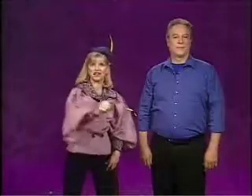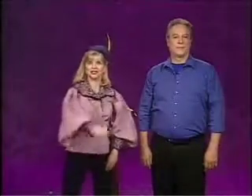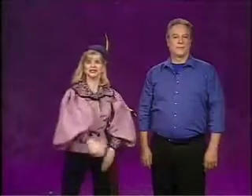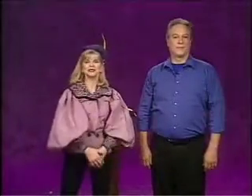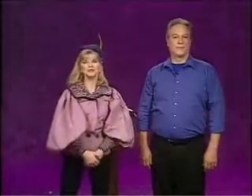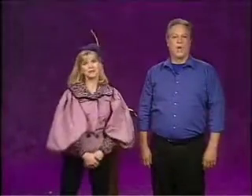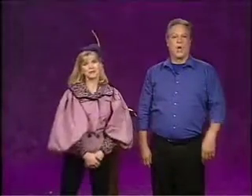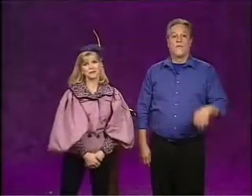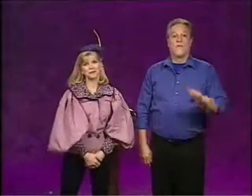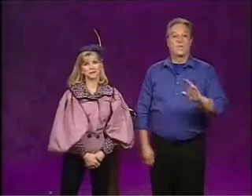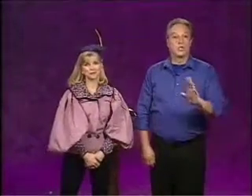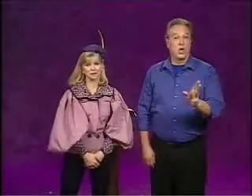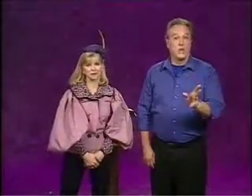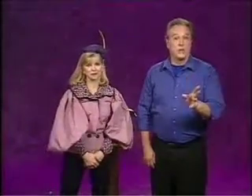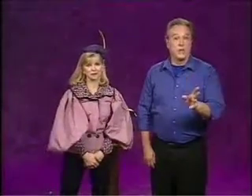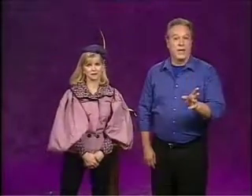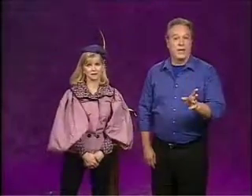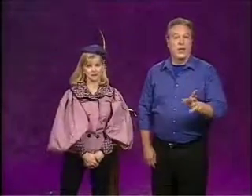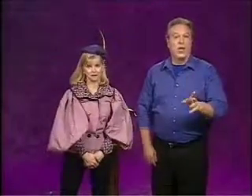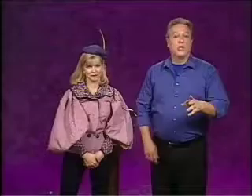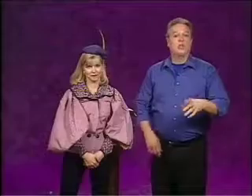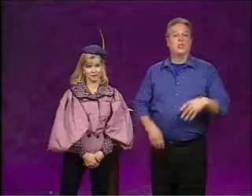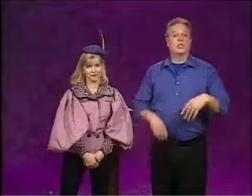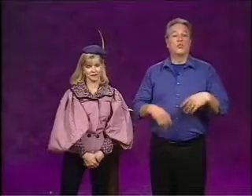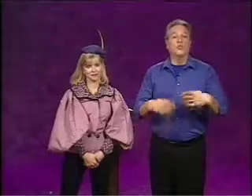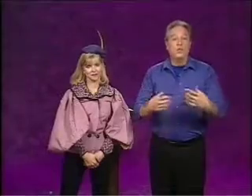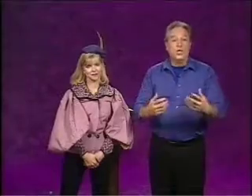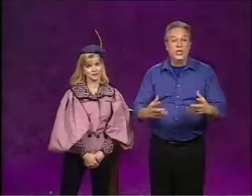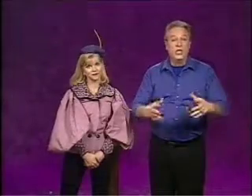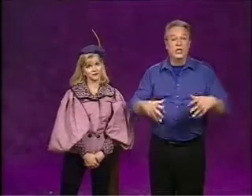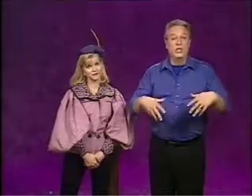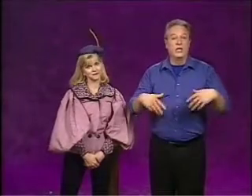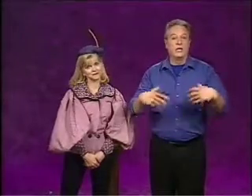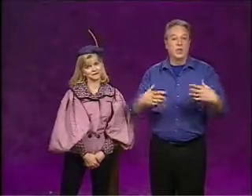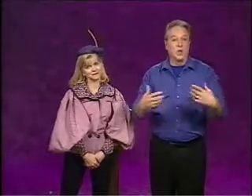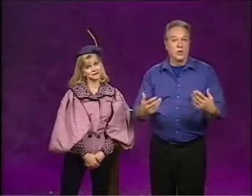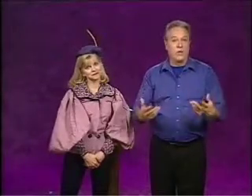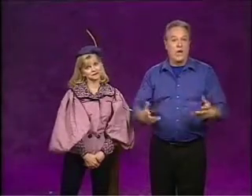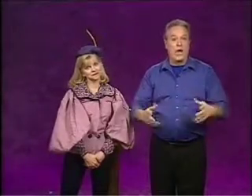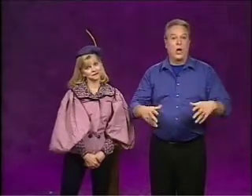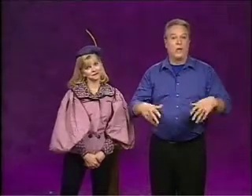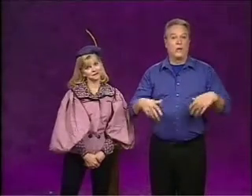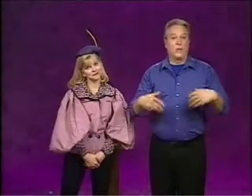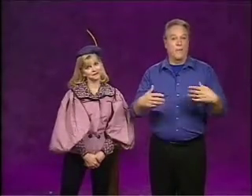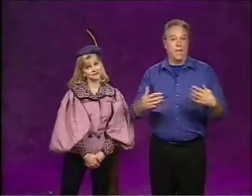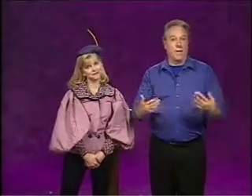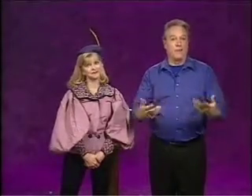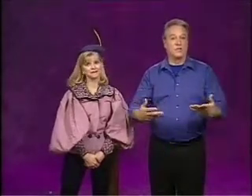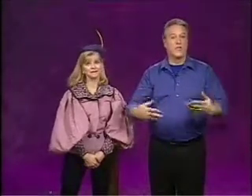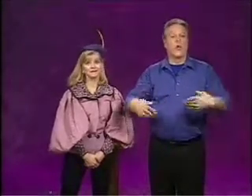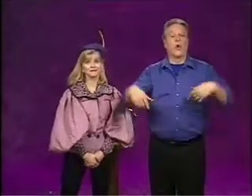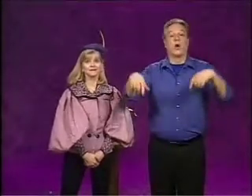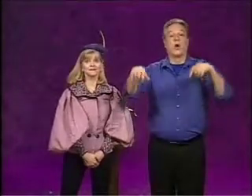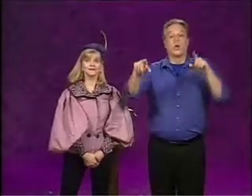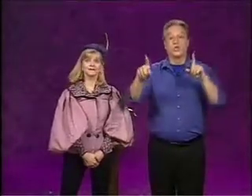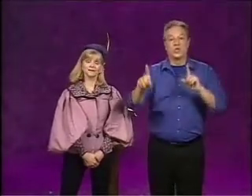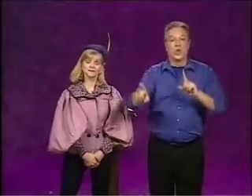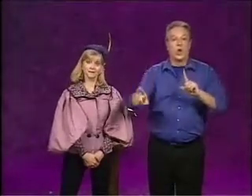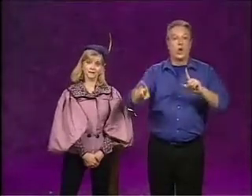tennis. For slow speed, you just really slow down the pace for